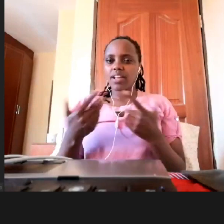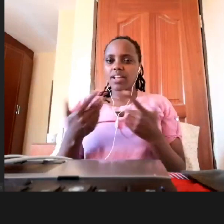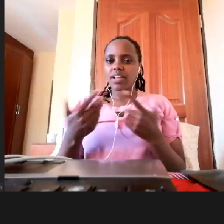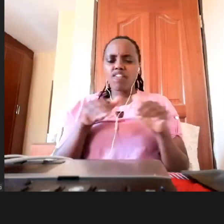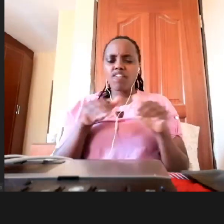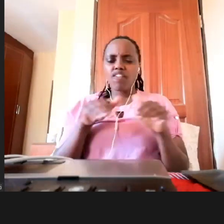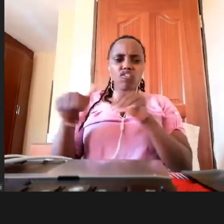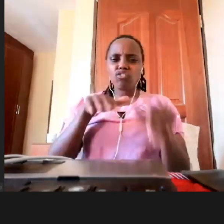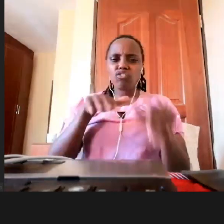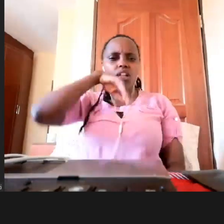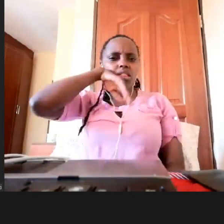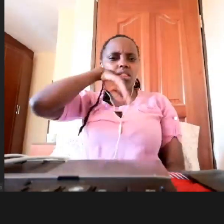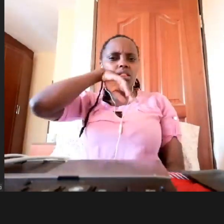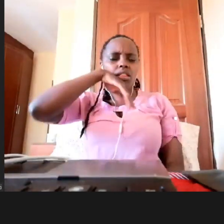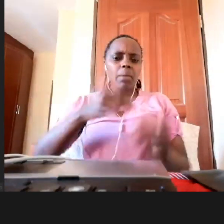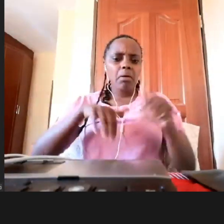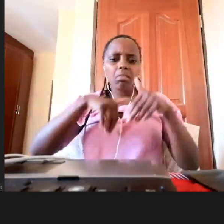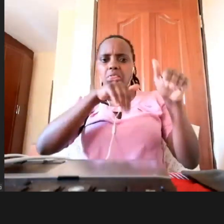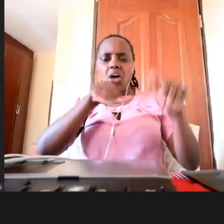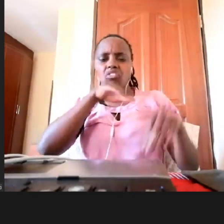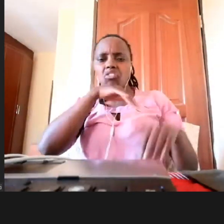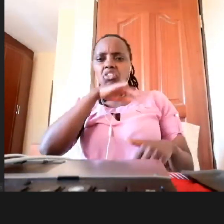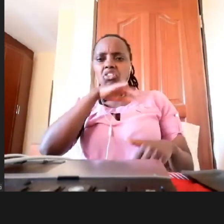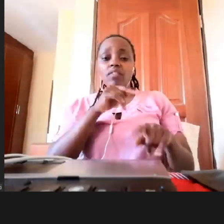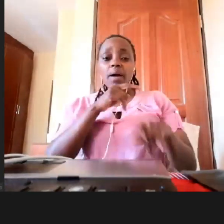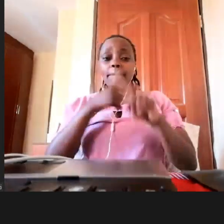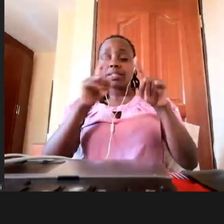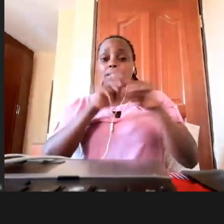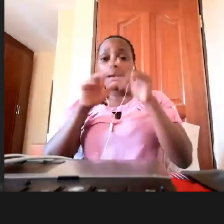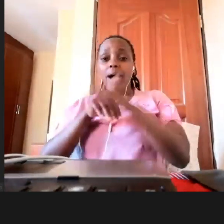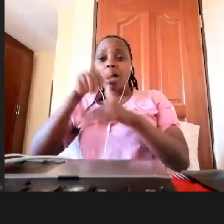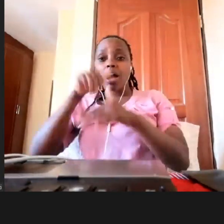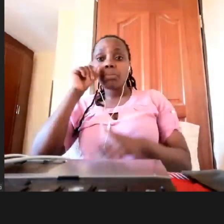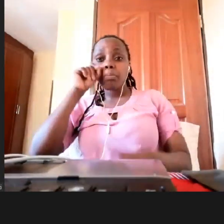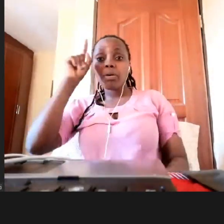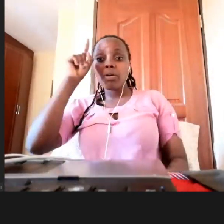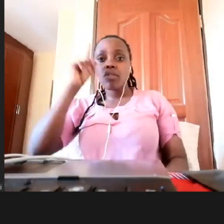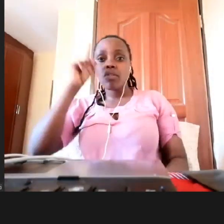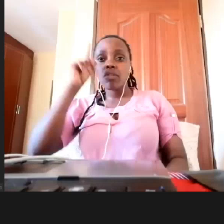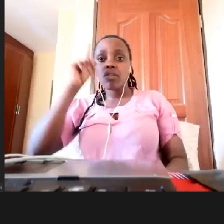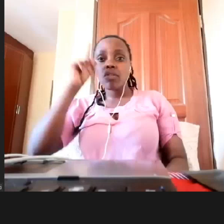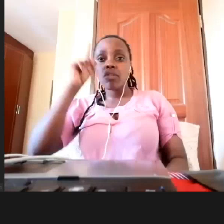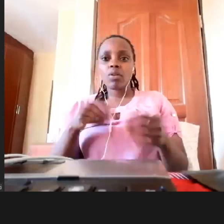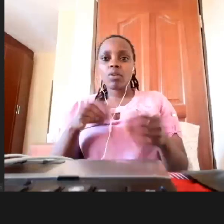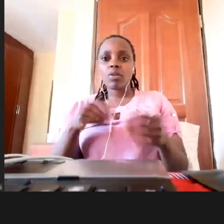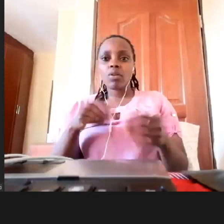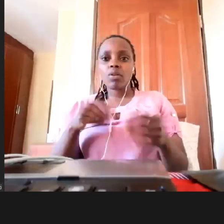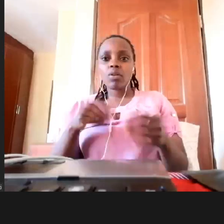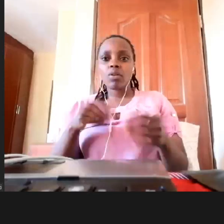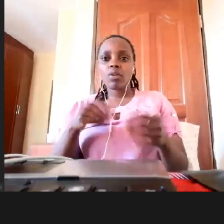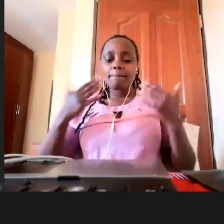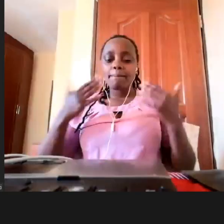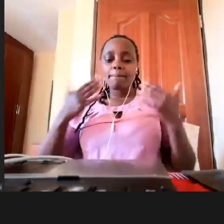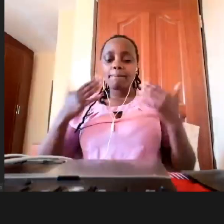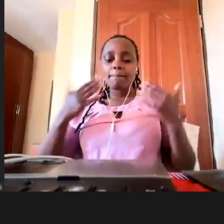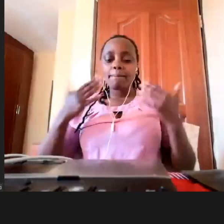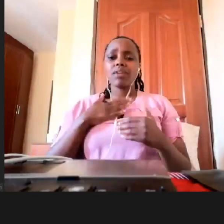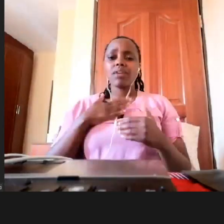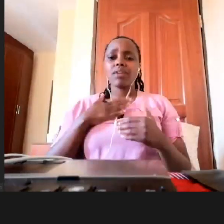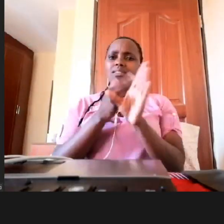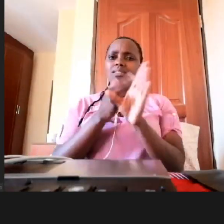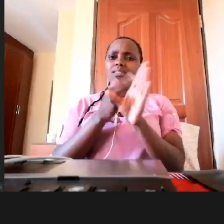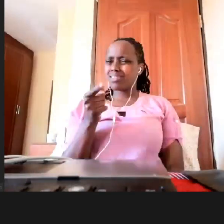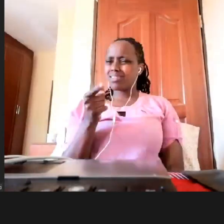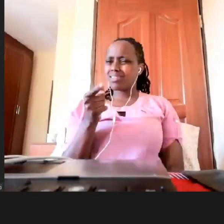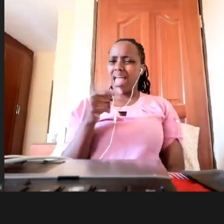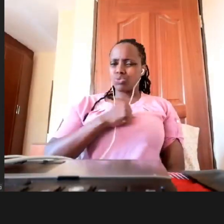maybe he was chasing dogs. Only when I came out to realize he was chasing my participants. And I said to him, excuse me, allow